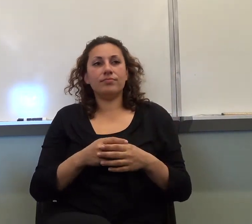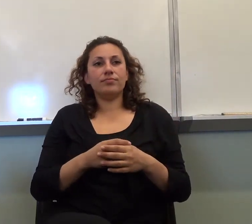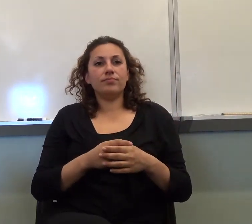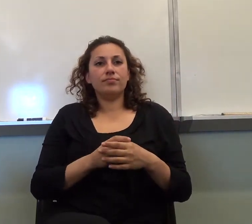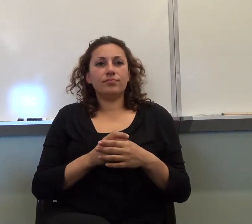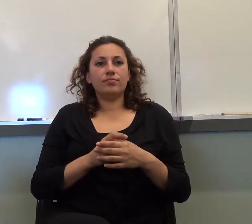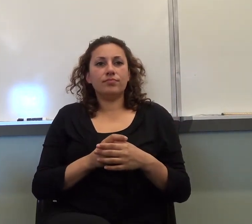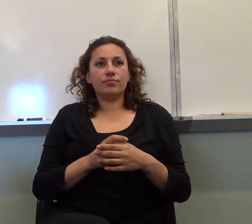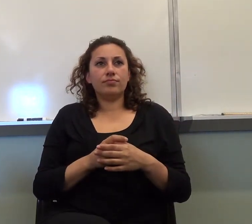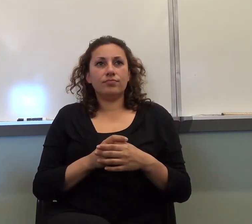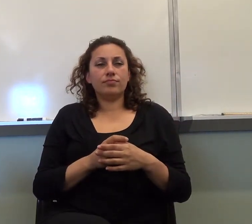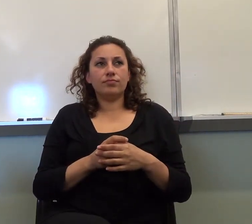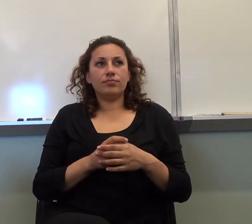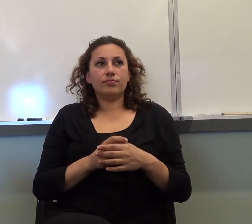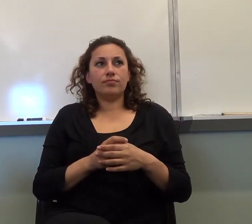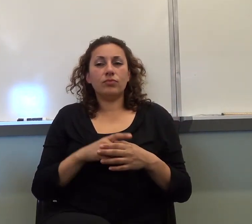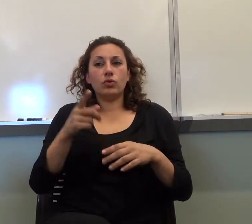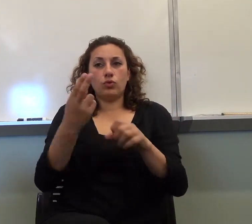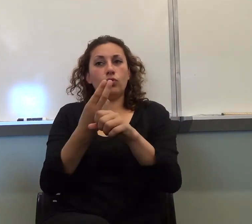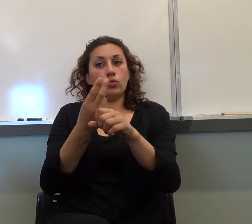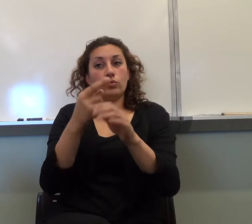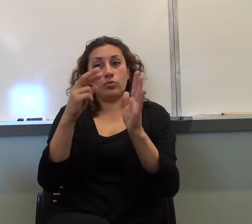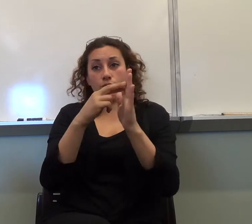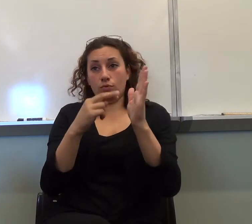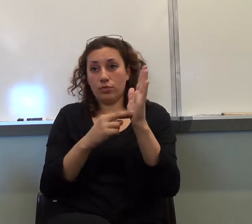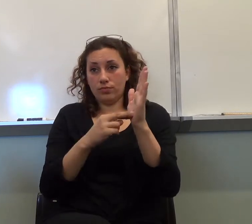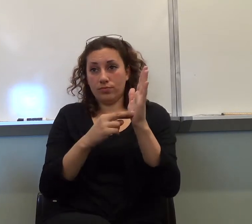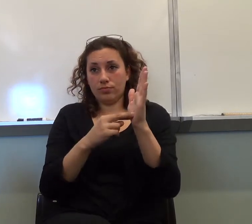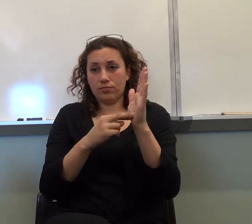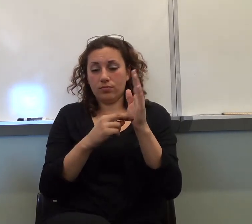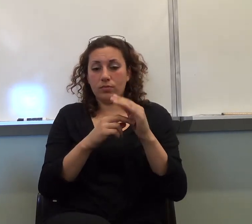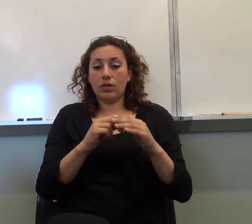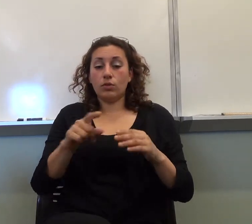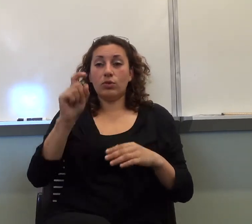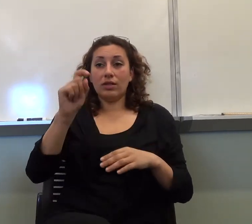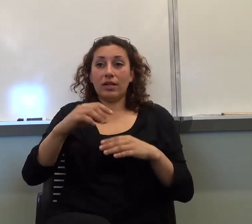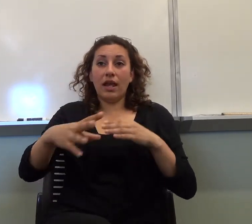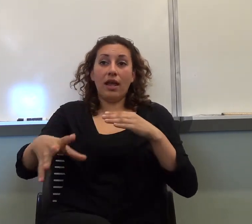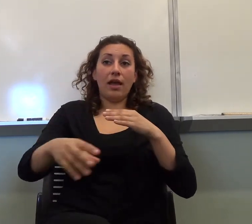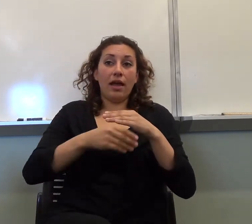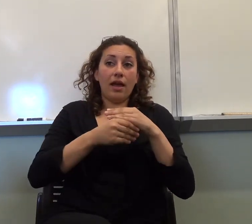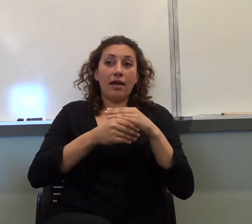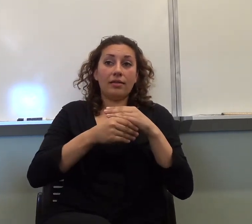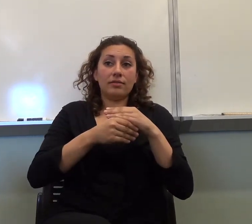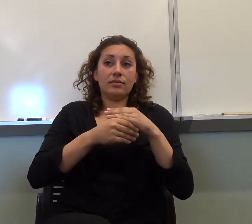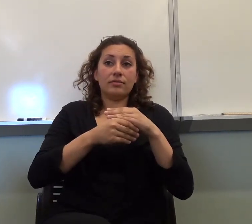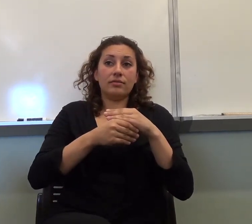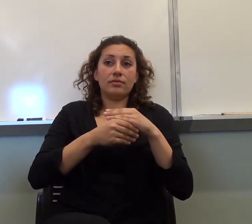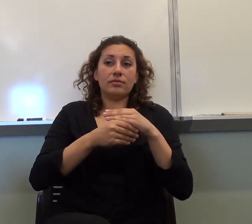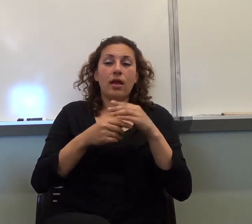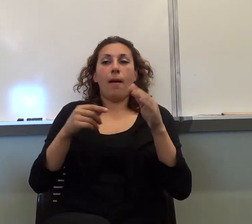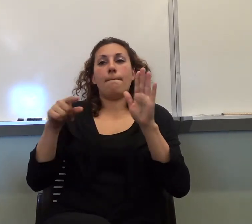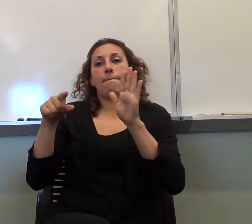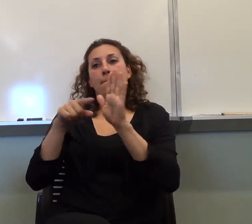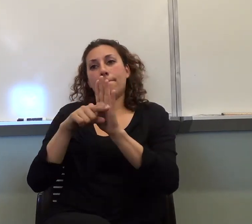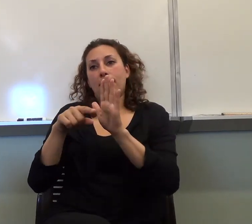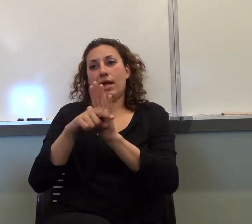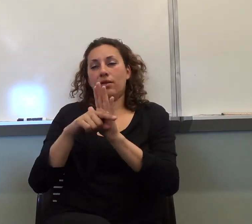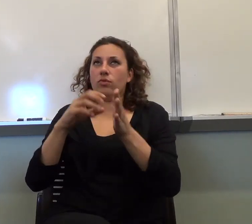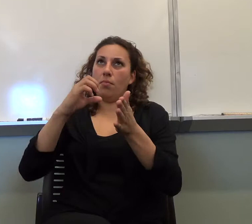you're going to stick to the rules here, it would be addition of a minus 0.3, subtract